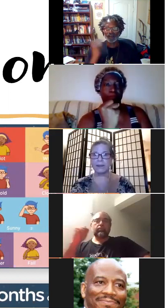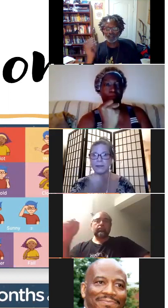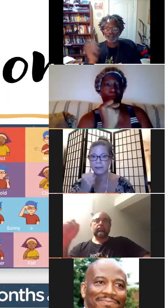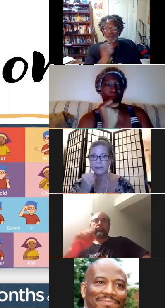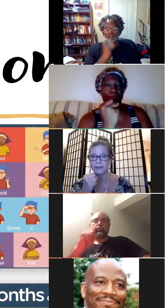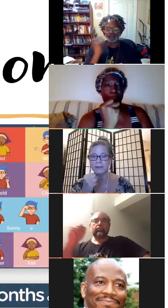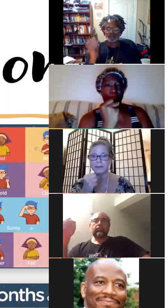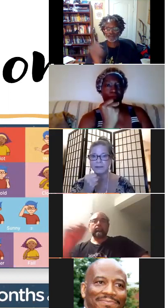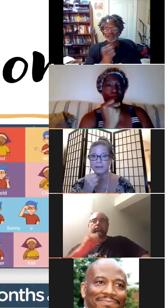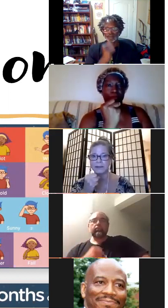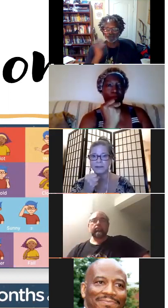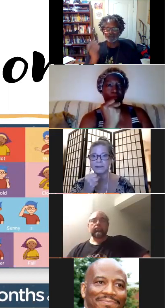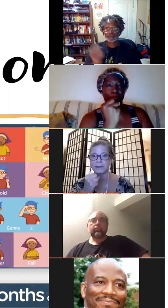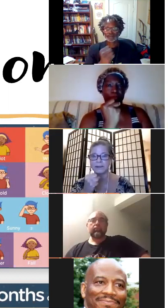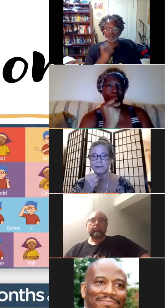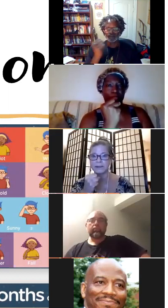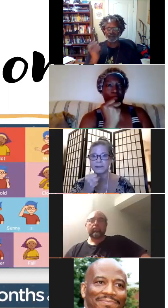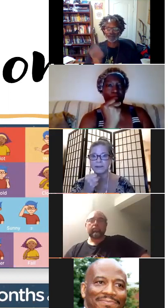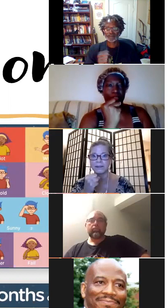Saturday.